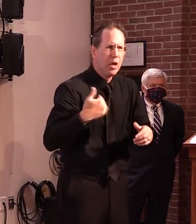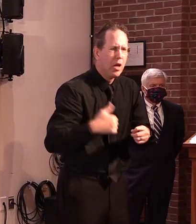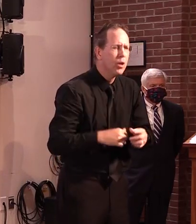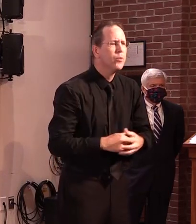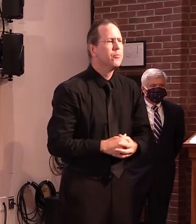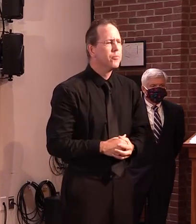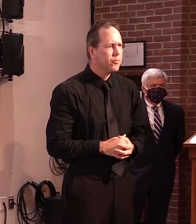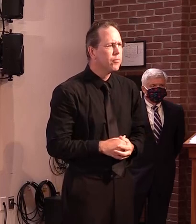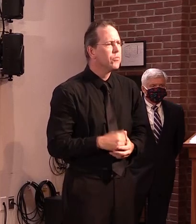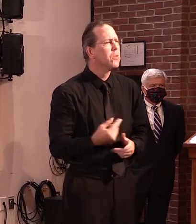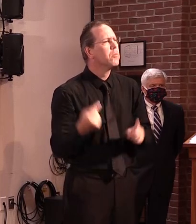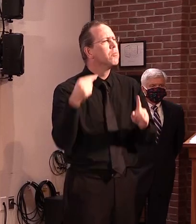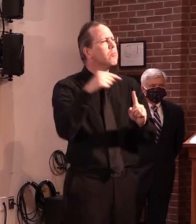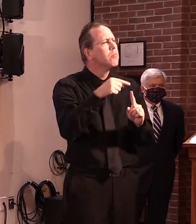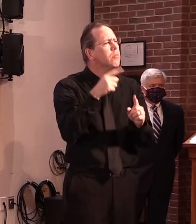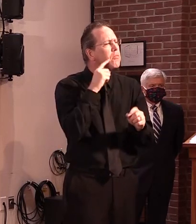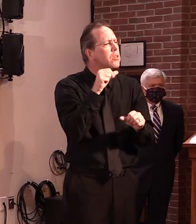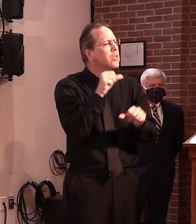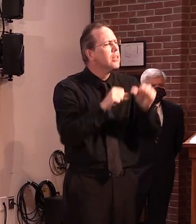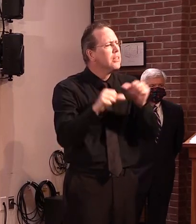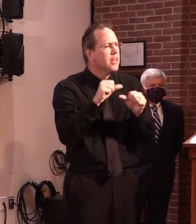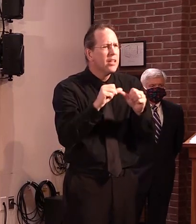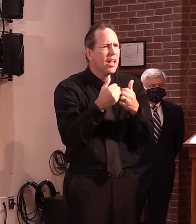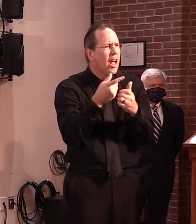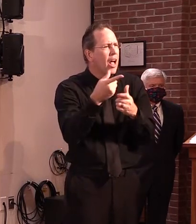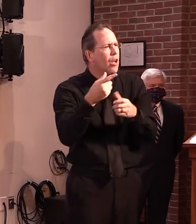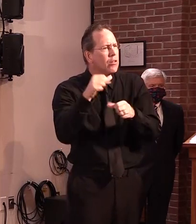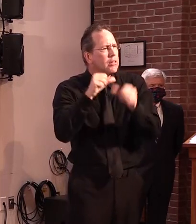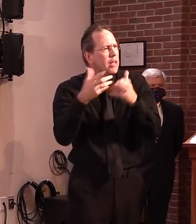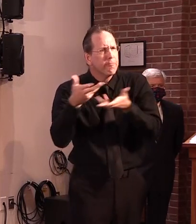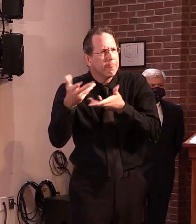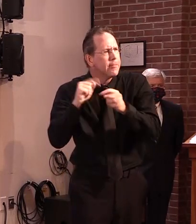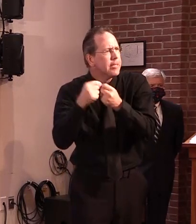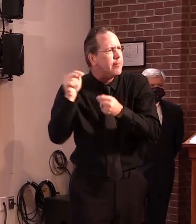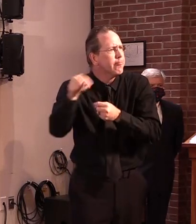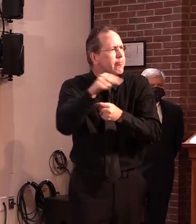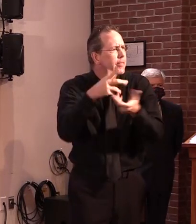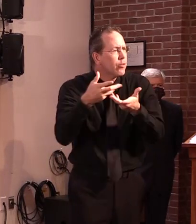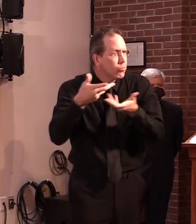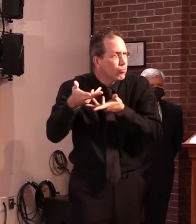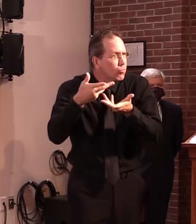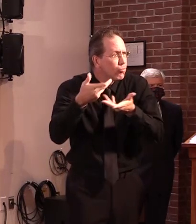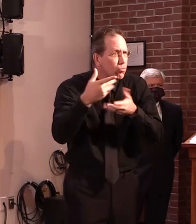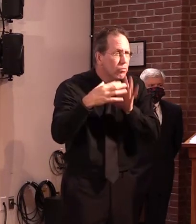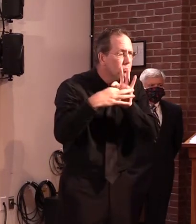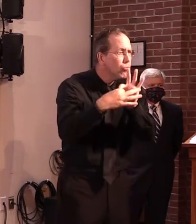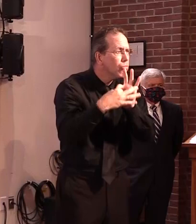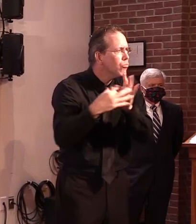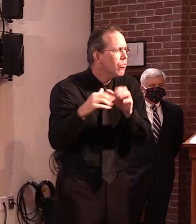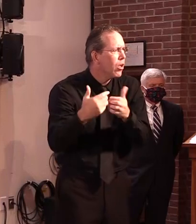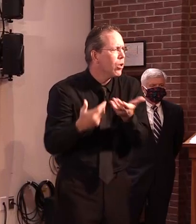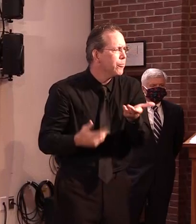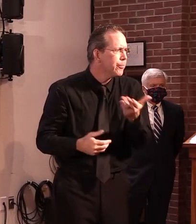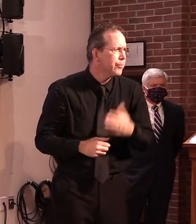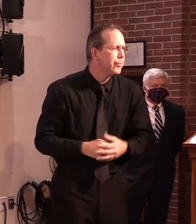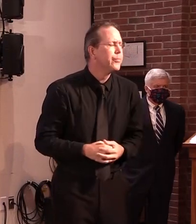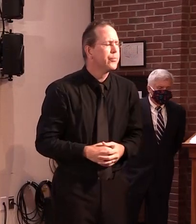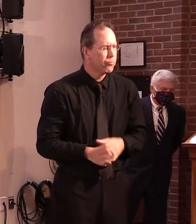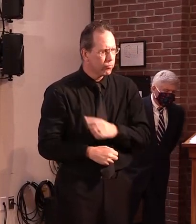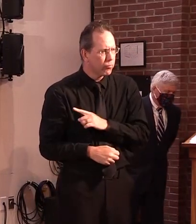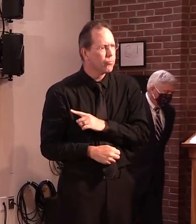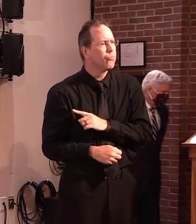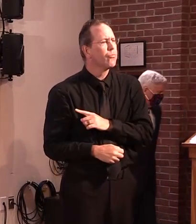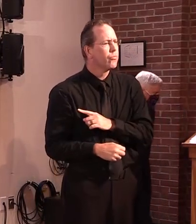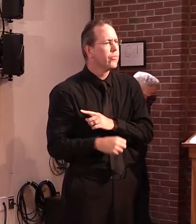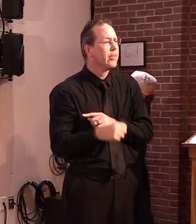Well, you know, there's a great deal of variability and a great deal of difference from administration to administration because